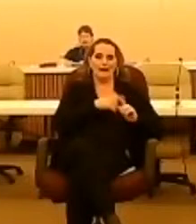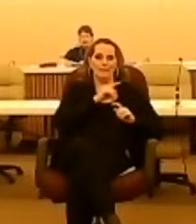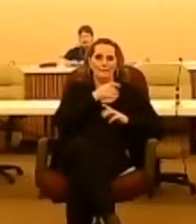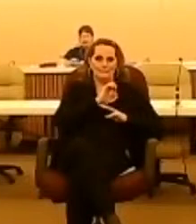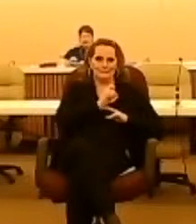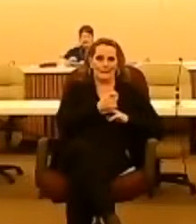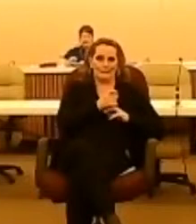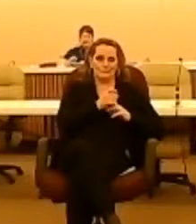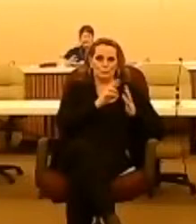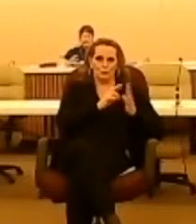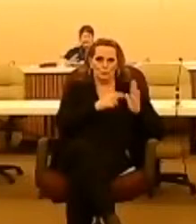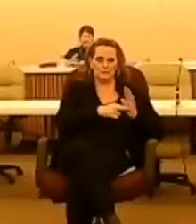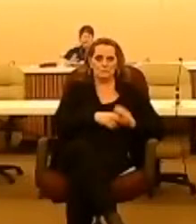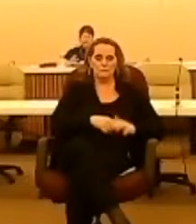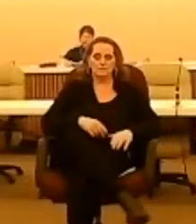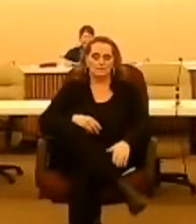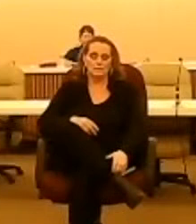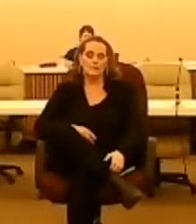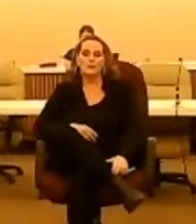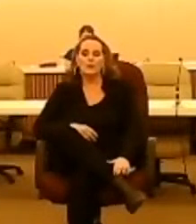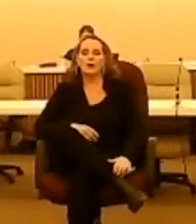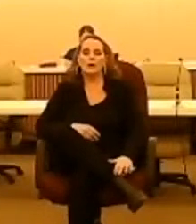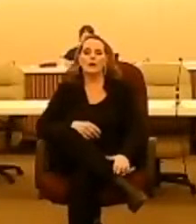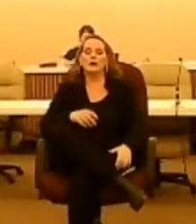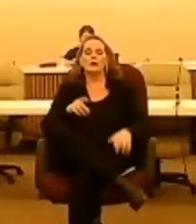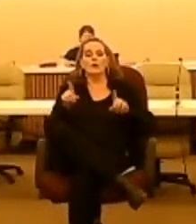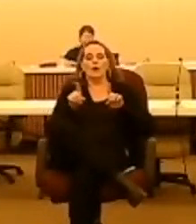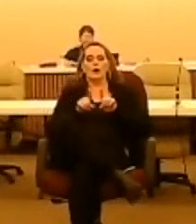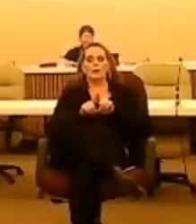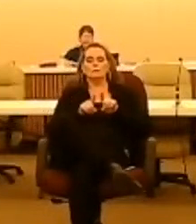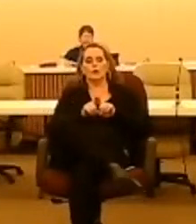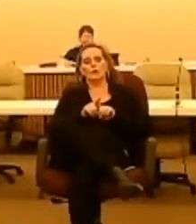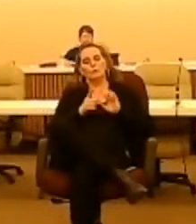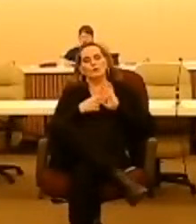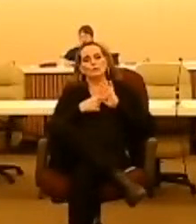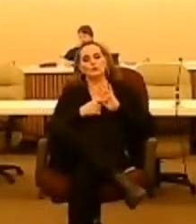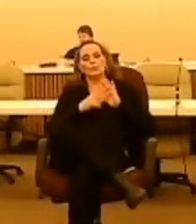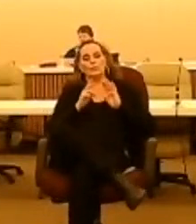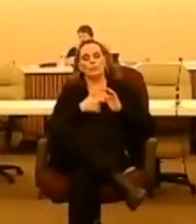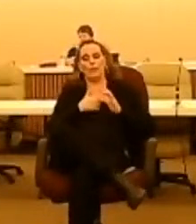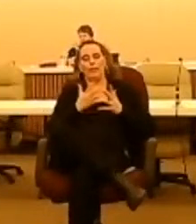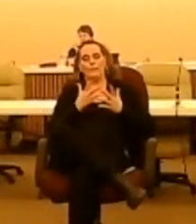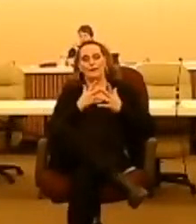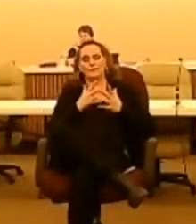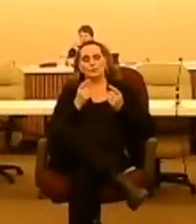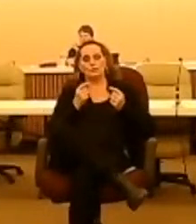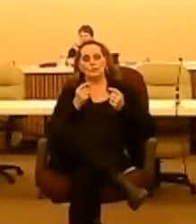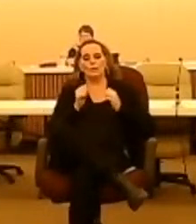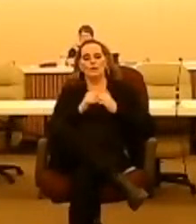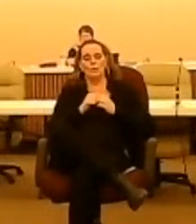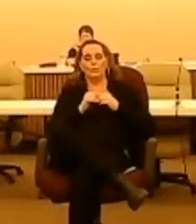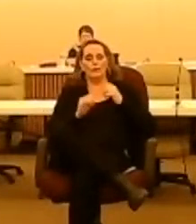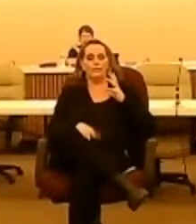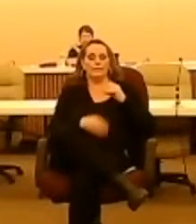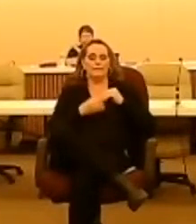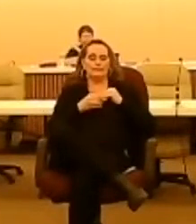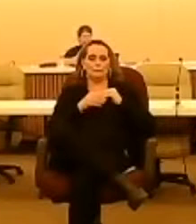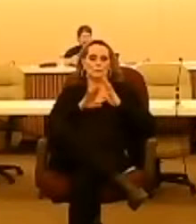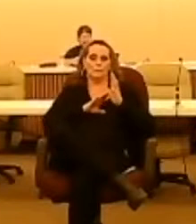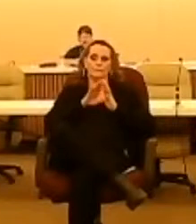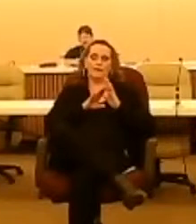They'll also show us, what they're looking to potentially do with some of the additional development. Per